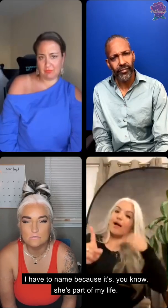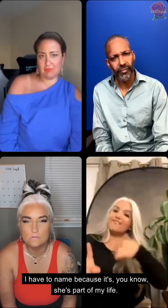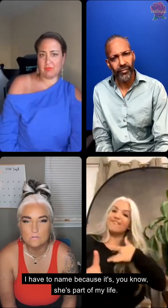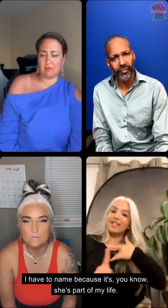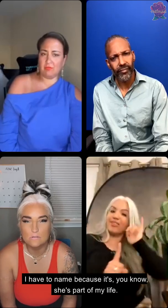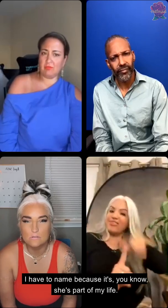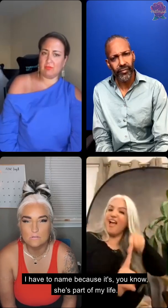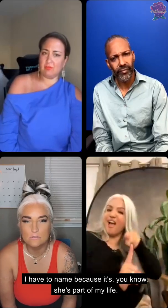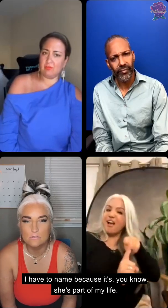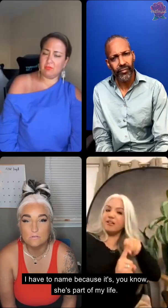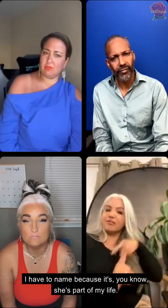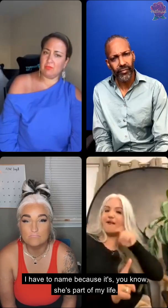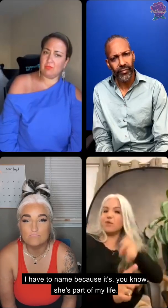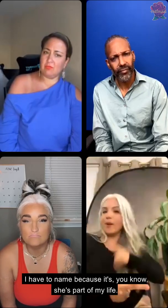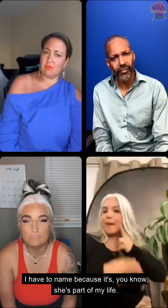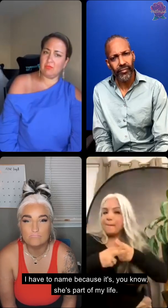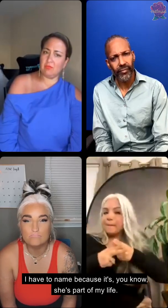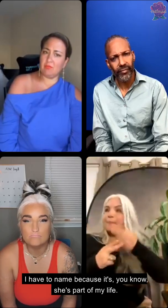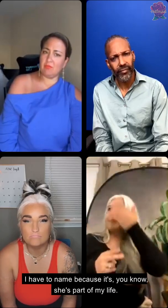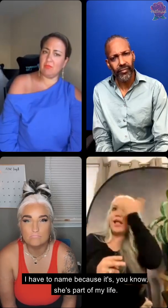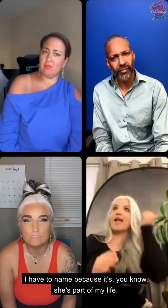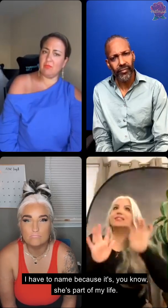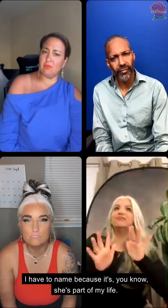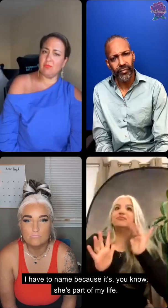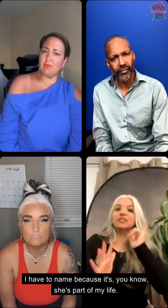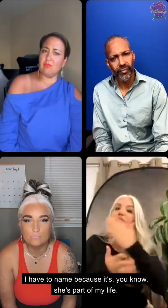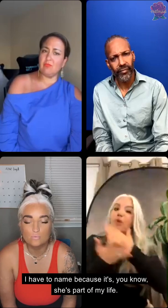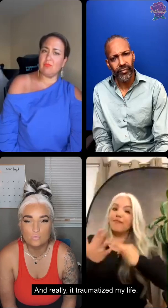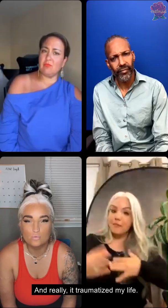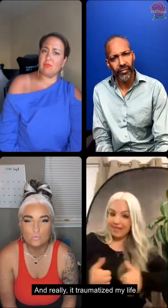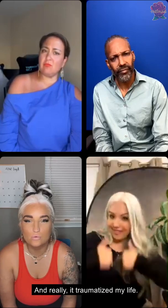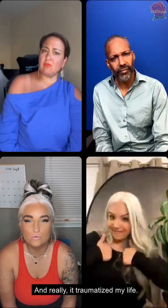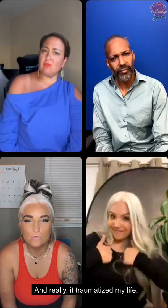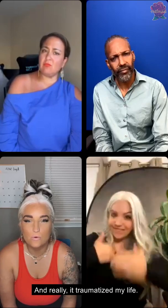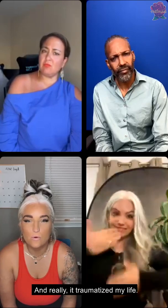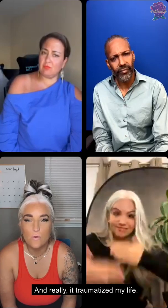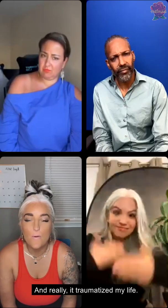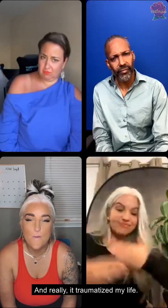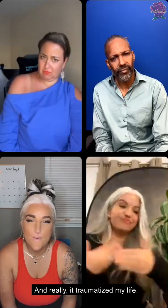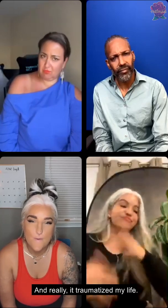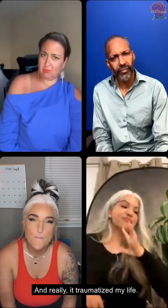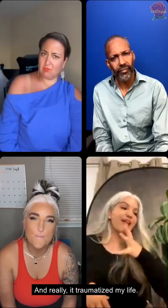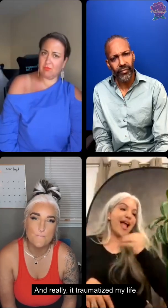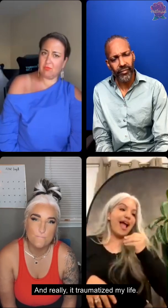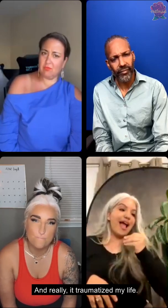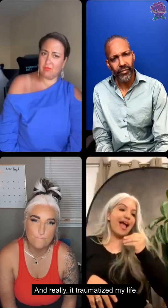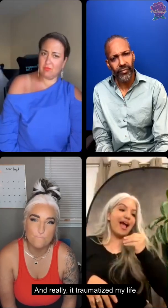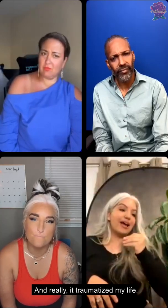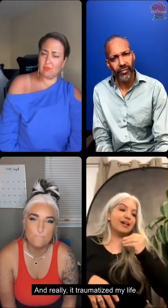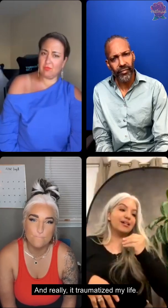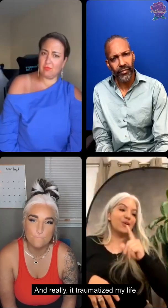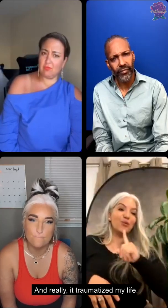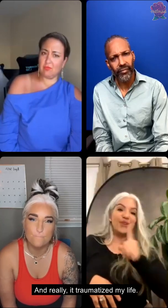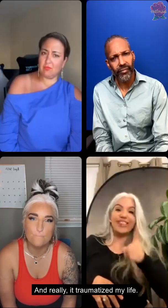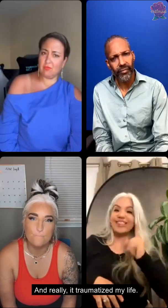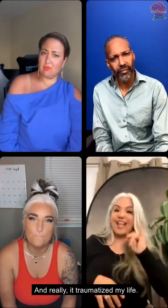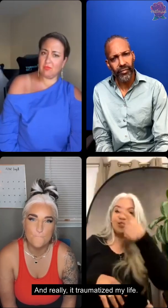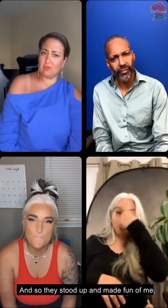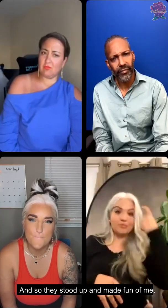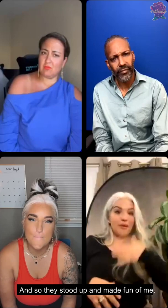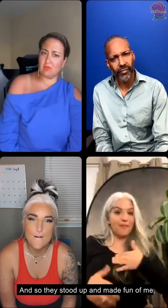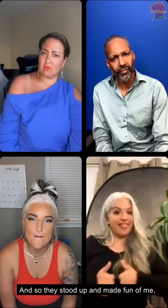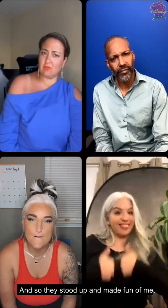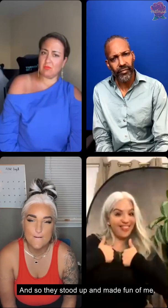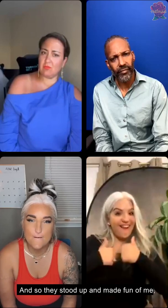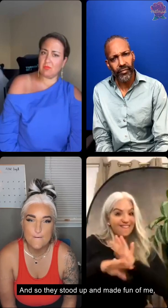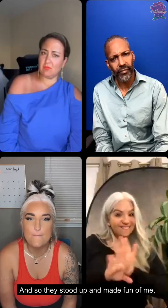like this person I have to name because it's part of my life. And really, it traumatized